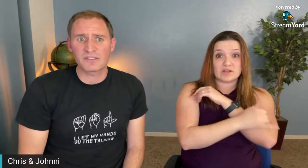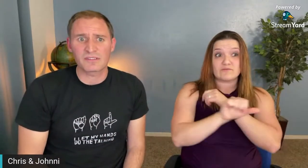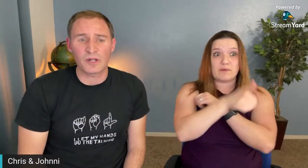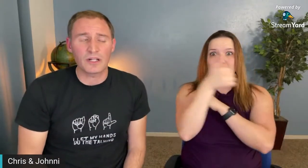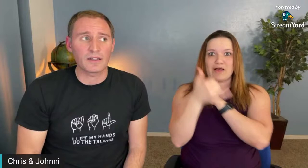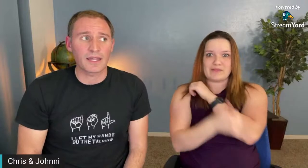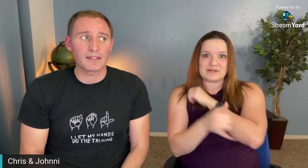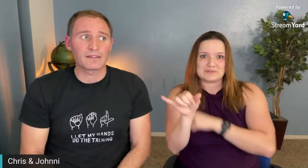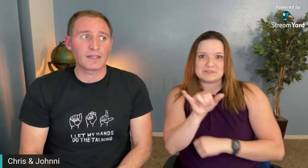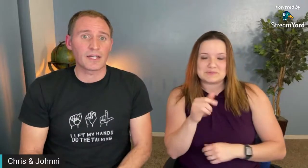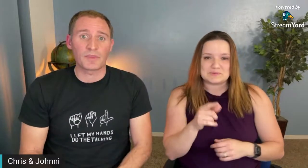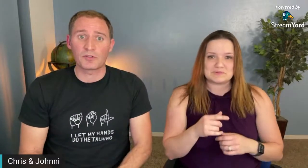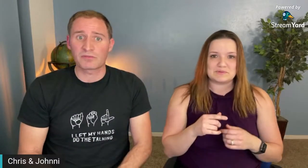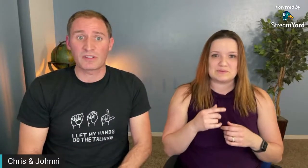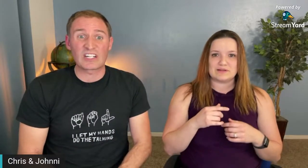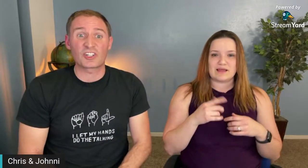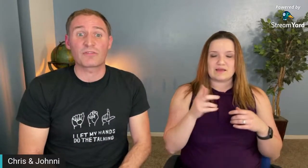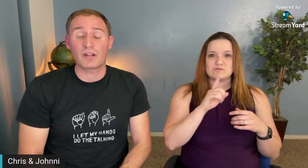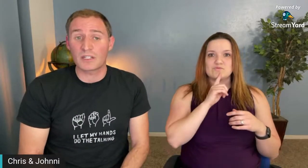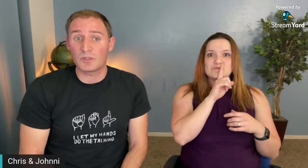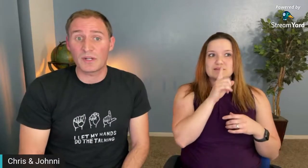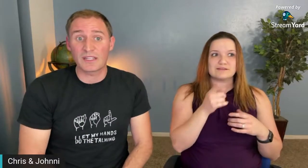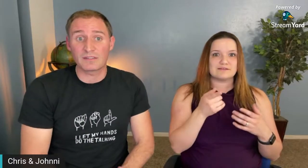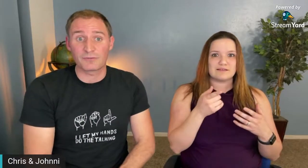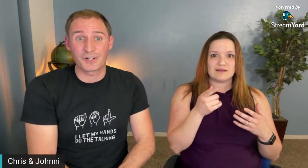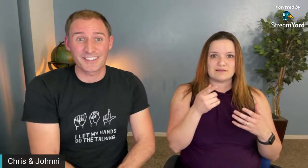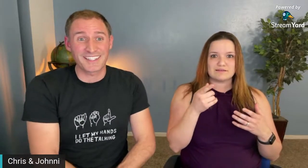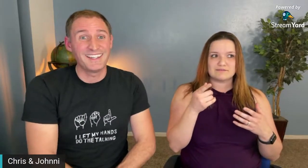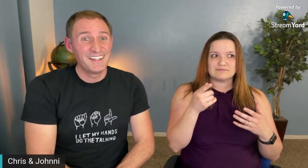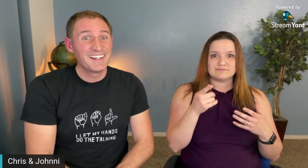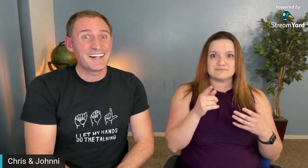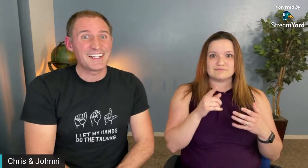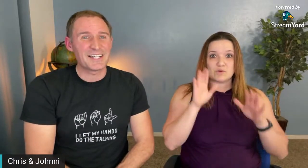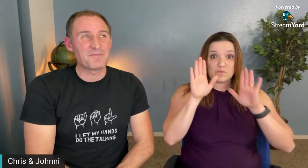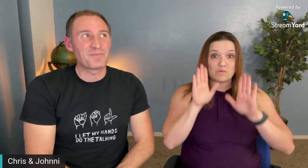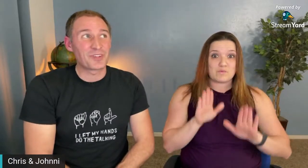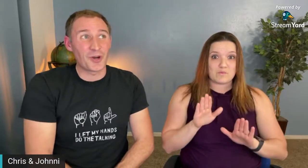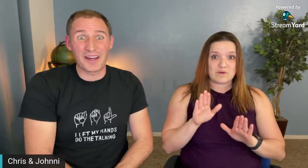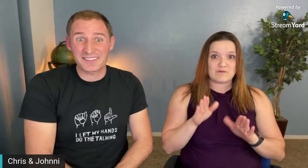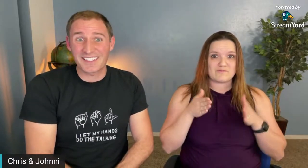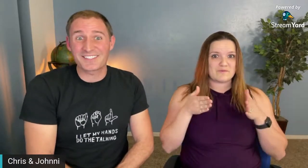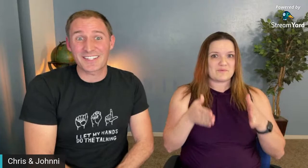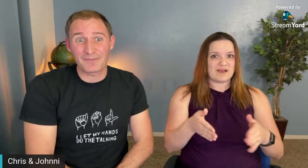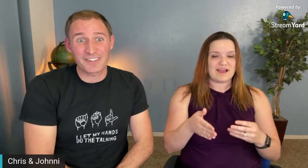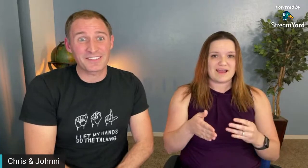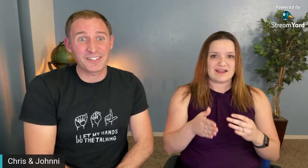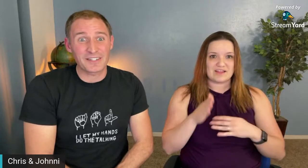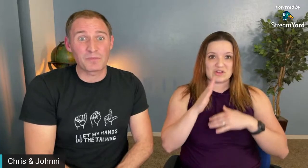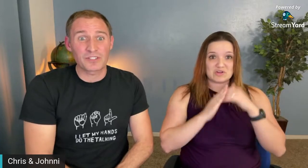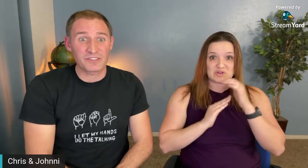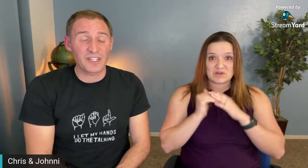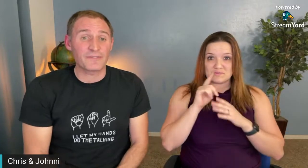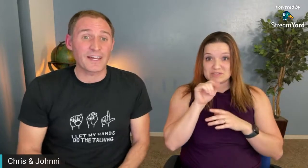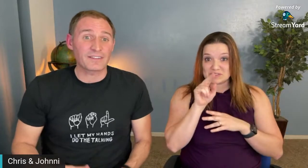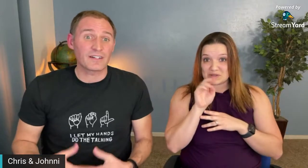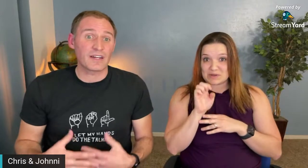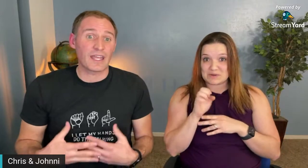as well. And those were an incredible way to really go outside your comfort zone and put yourself out there